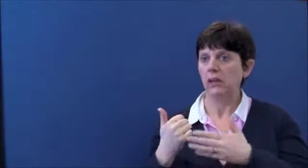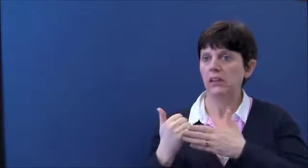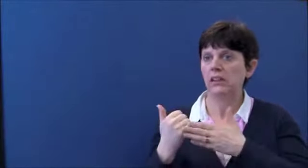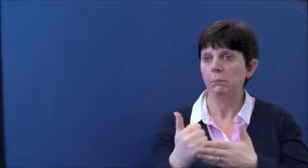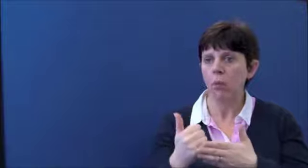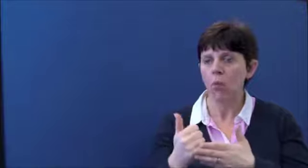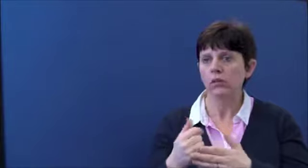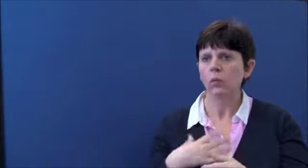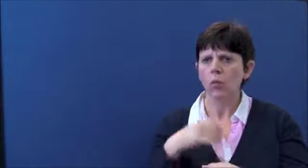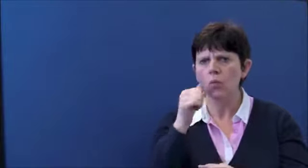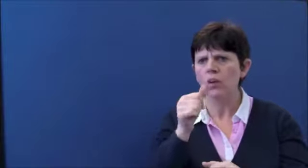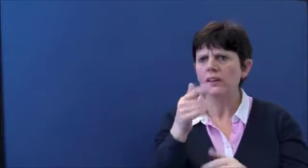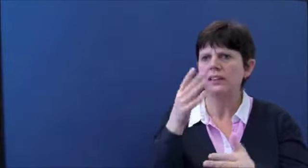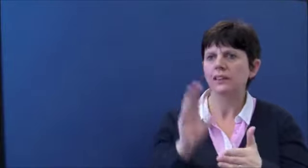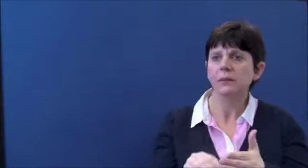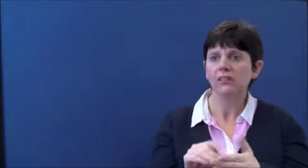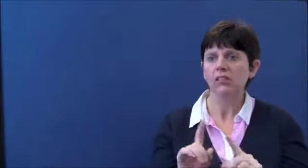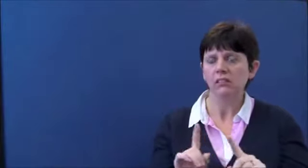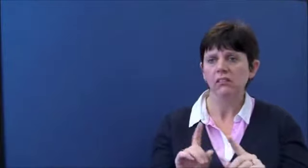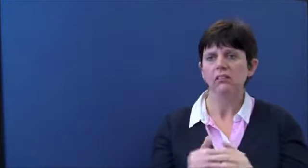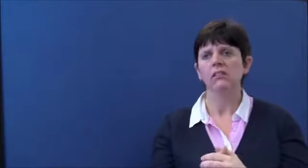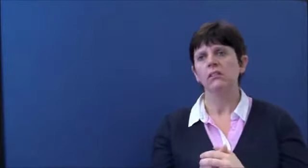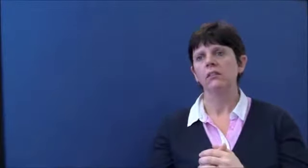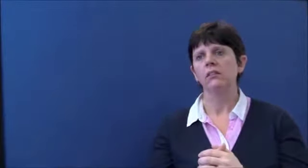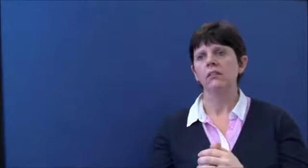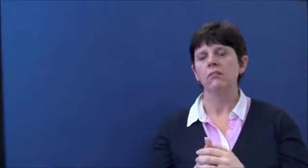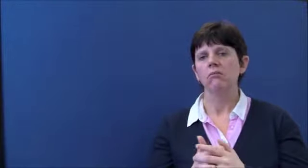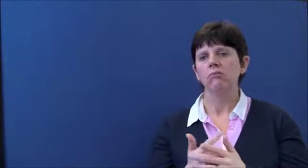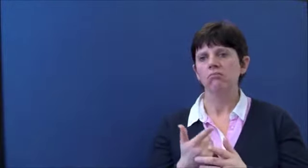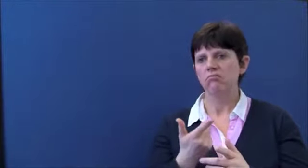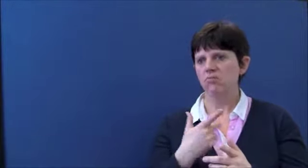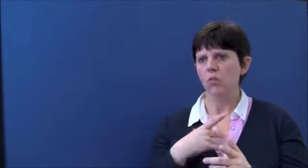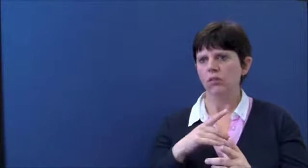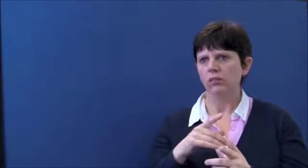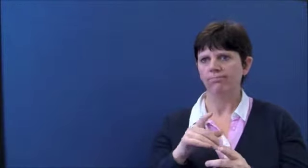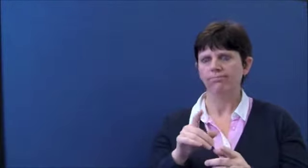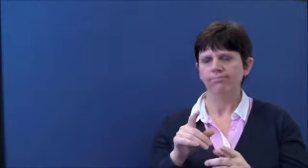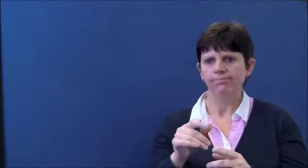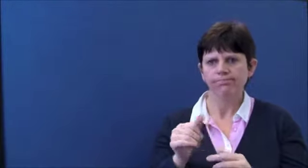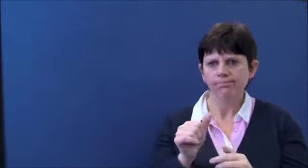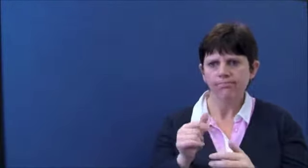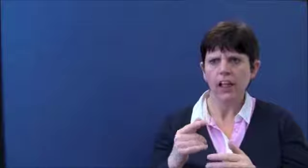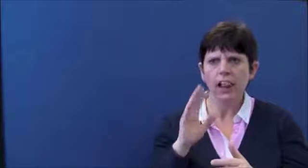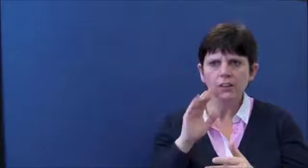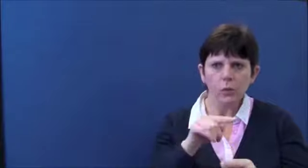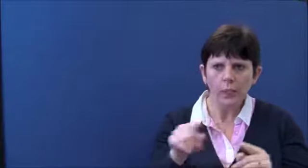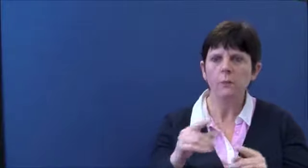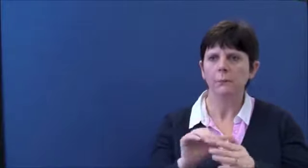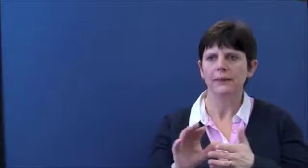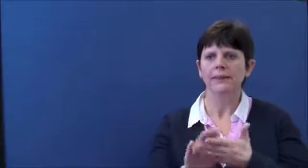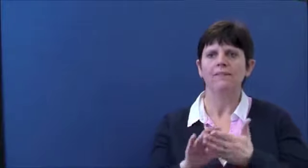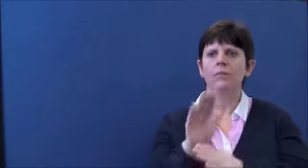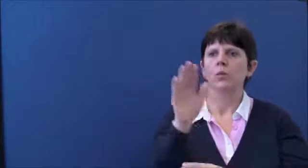better protect deaf and disabled children and young people in the future. So the NSPCC have given the University of Edinburgh, University